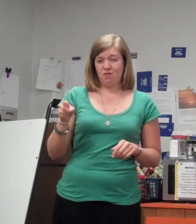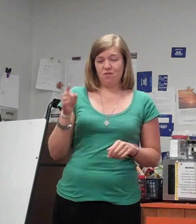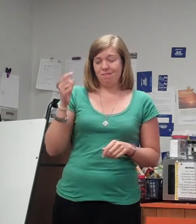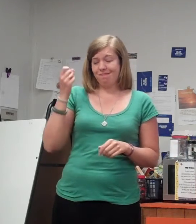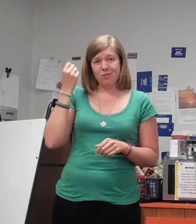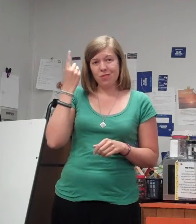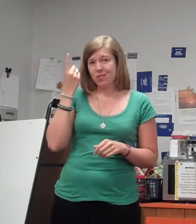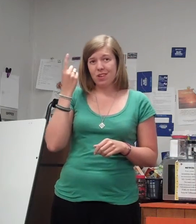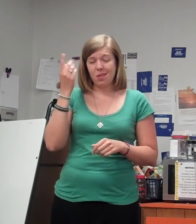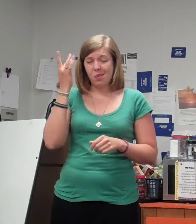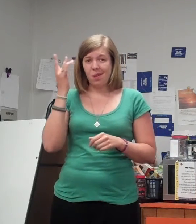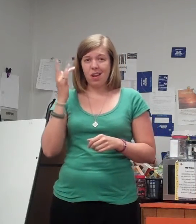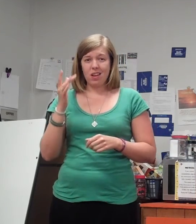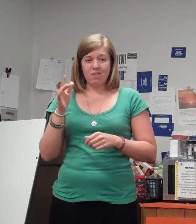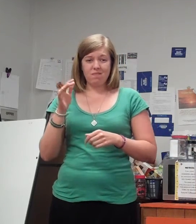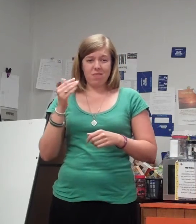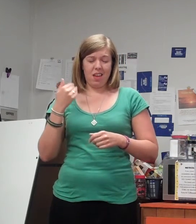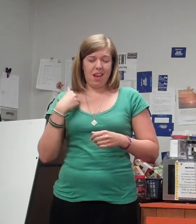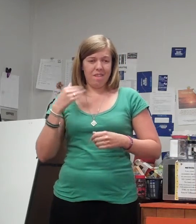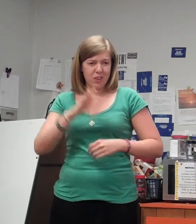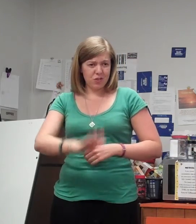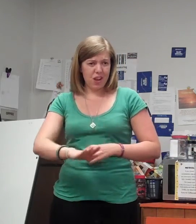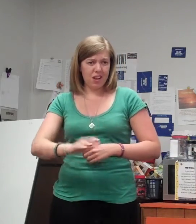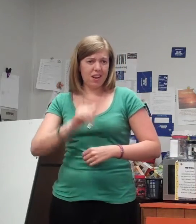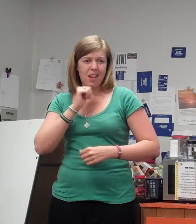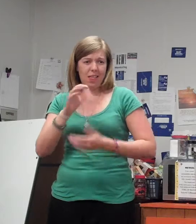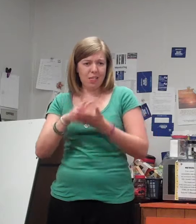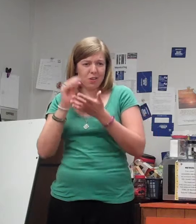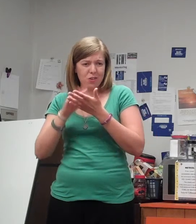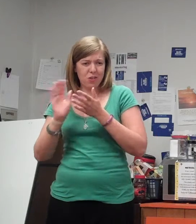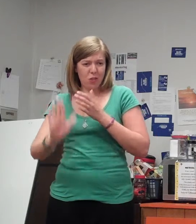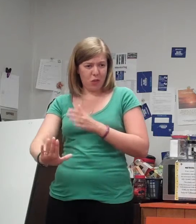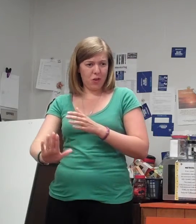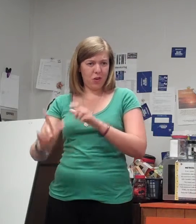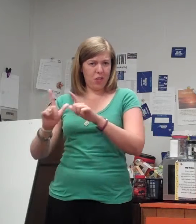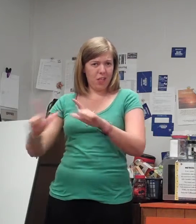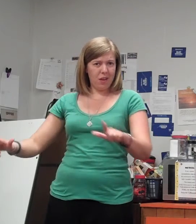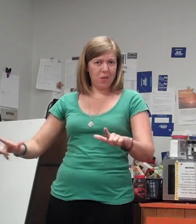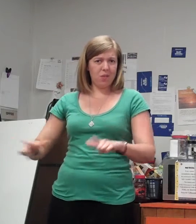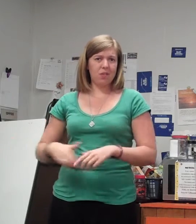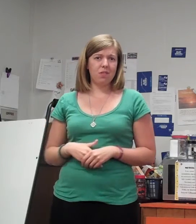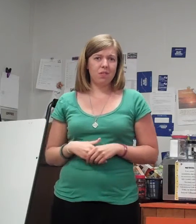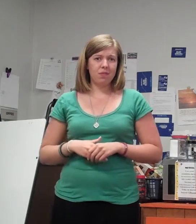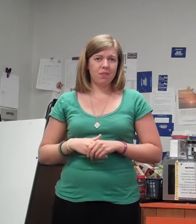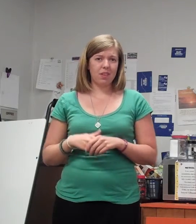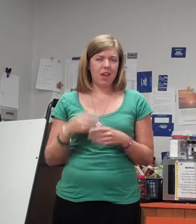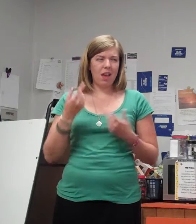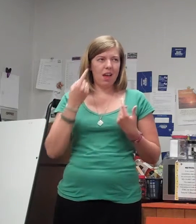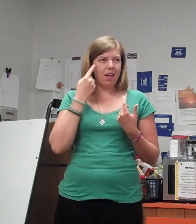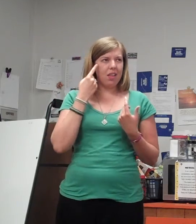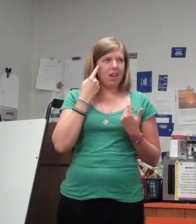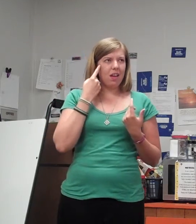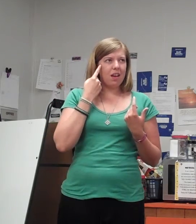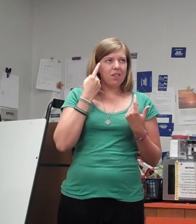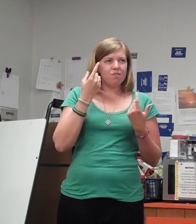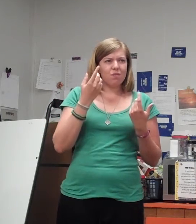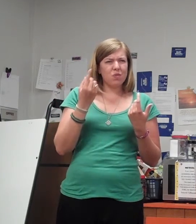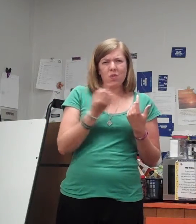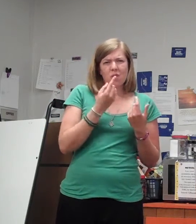not learn their language. And I thought, no, wait a minute. It's just a language. You know, that's the